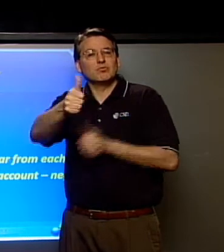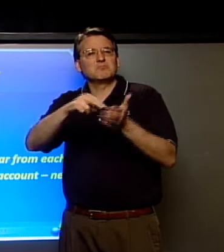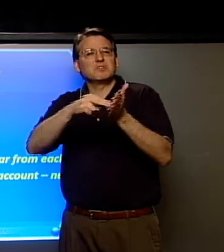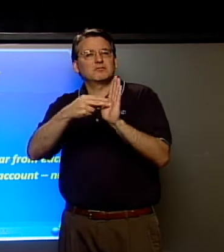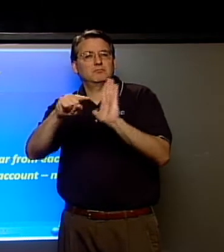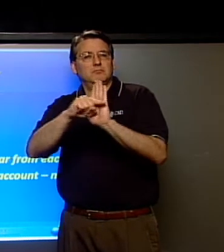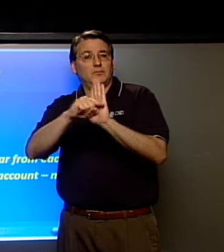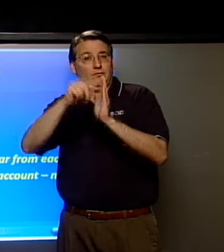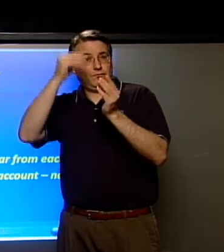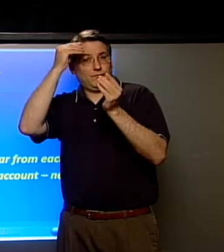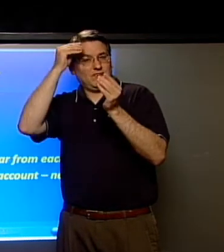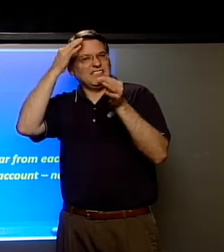if they decline